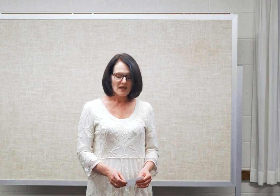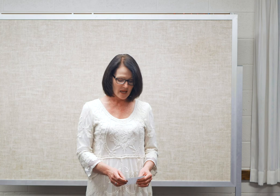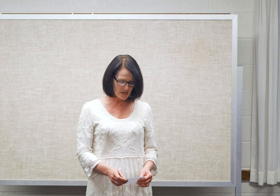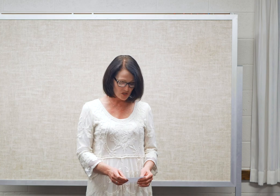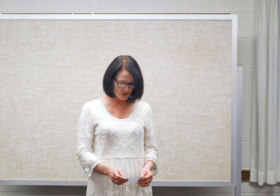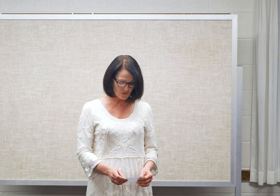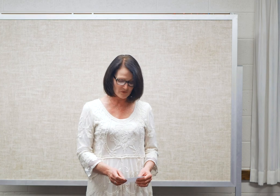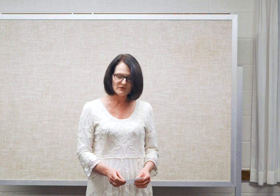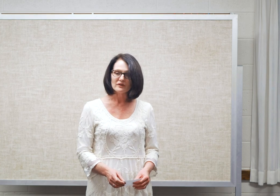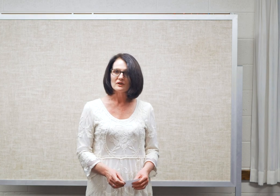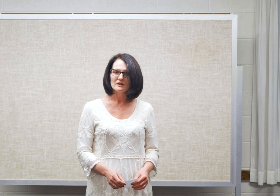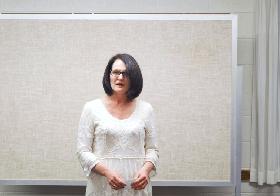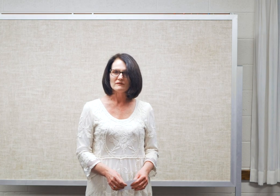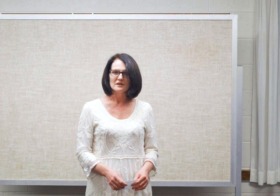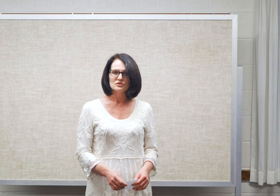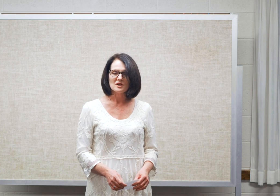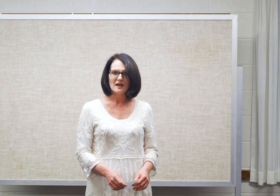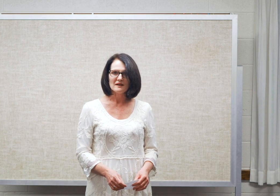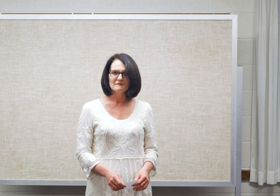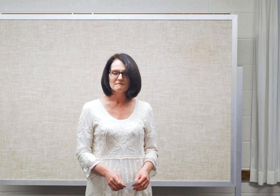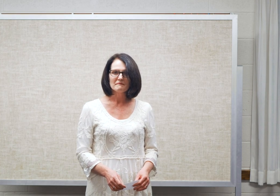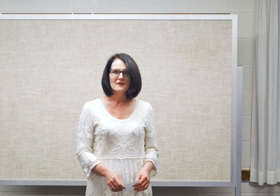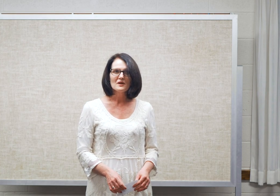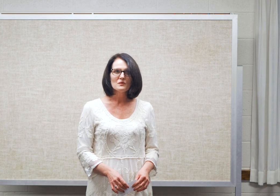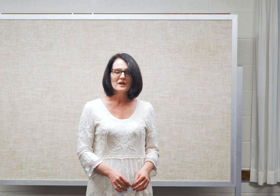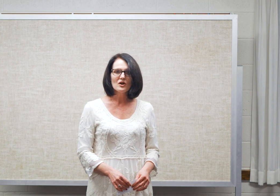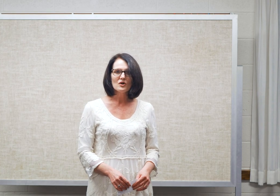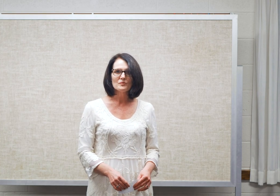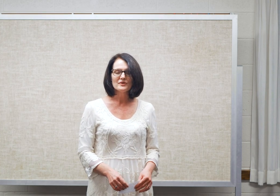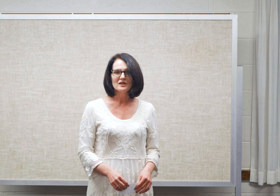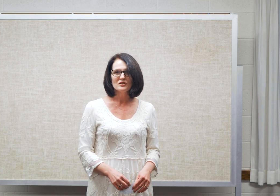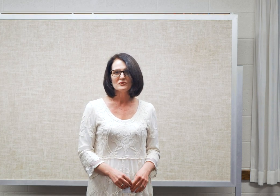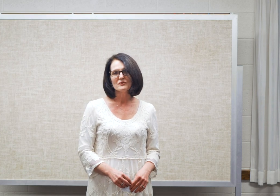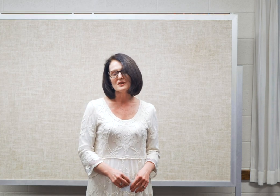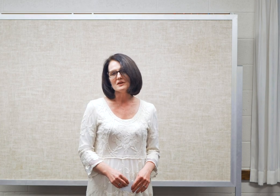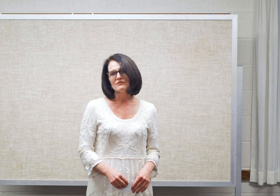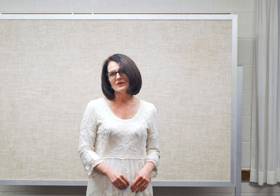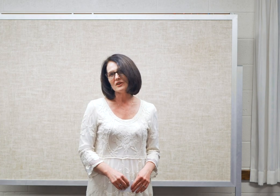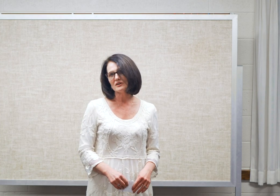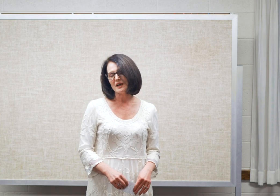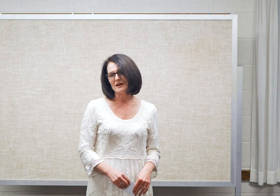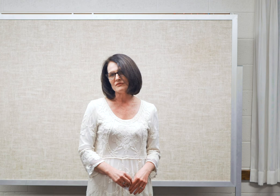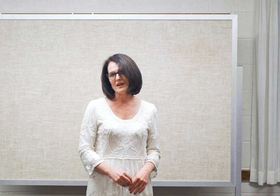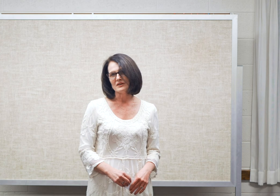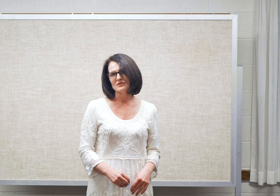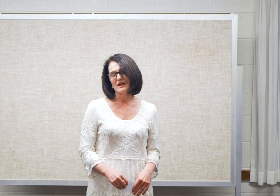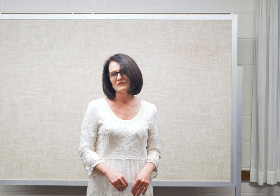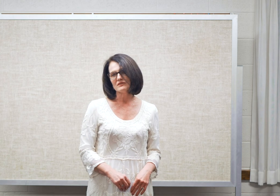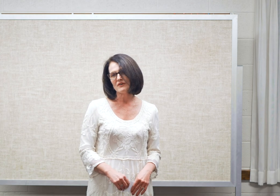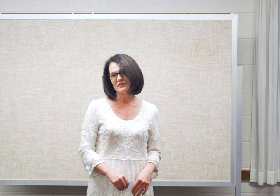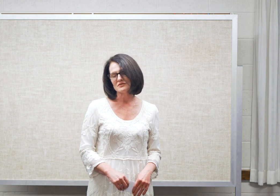and you will feel their love each day. We hope that you feel our love and your Heavenly Father's